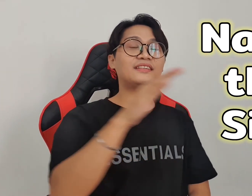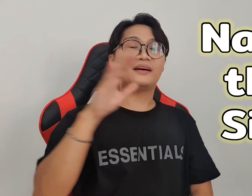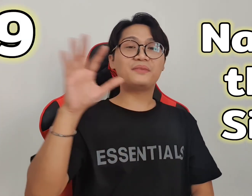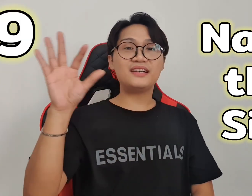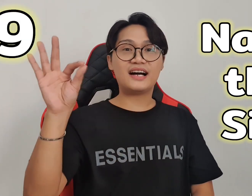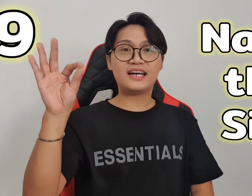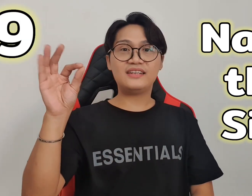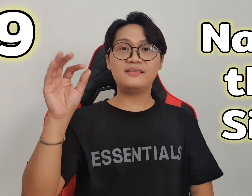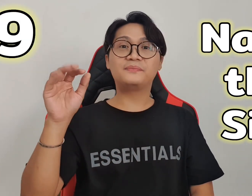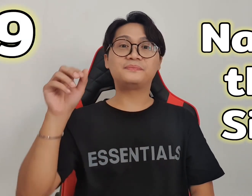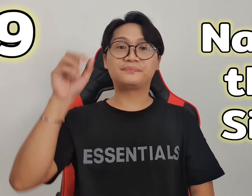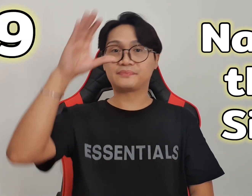Number 9.